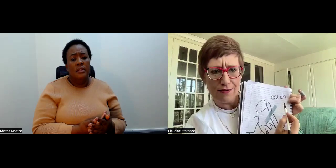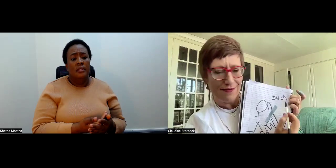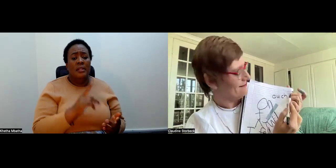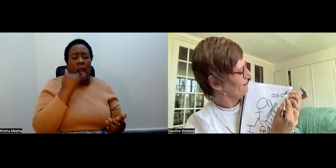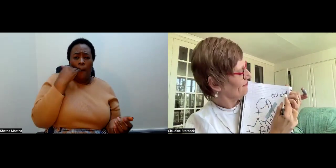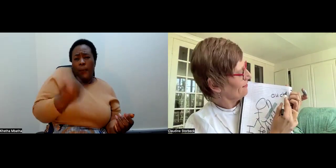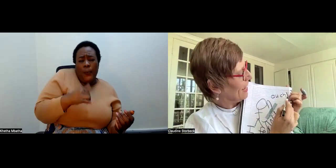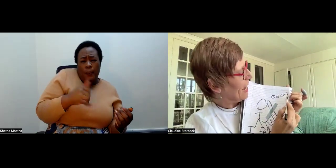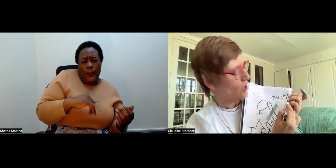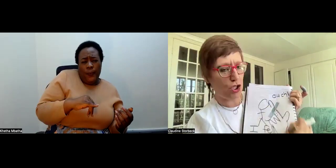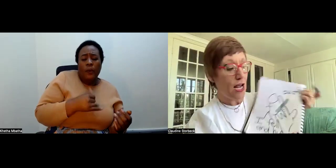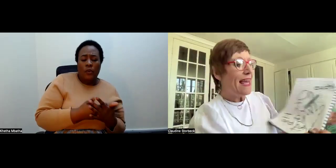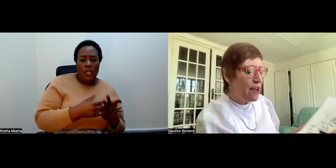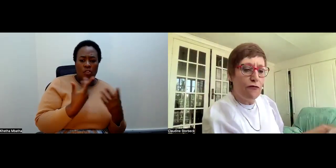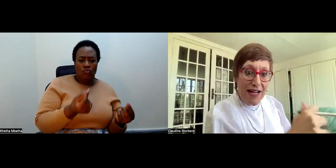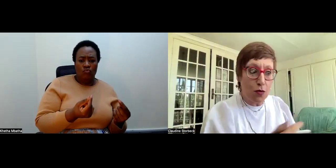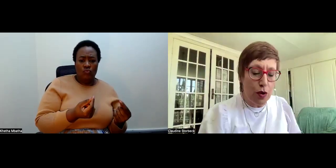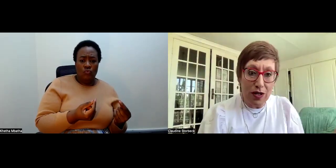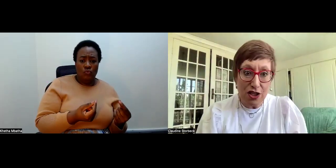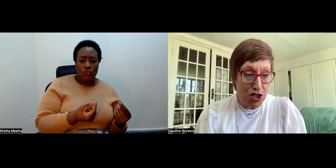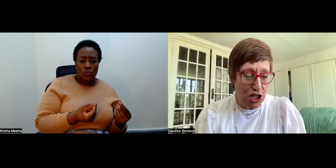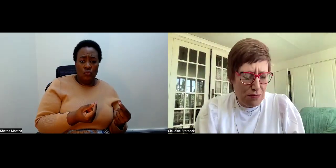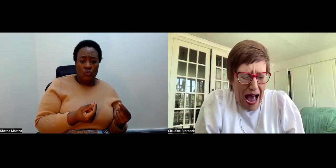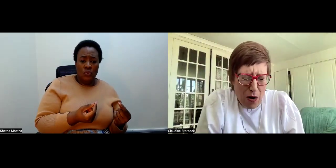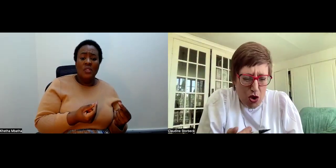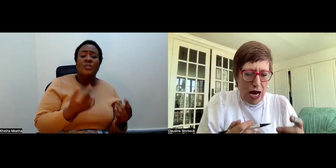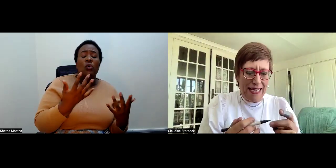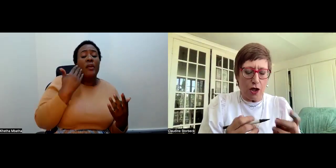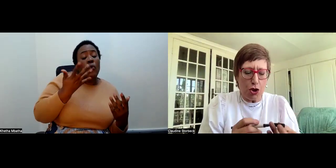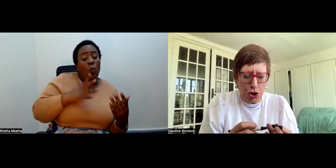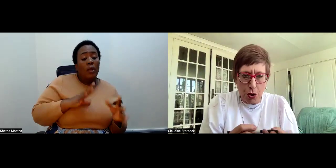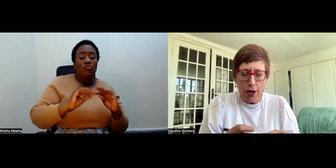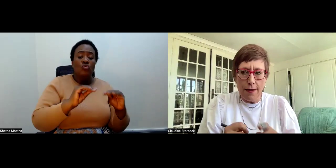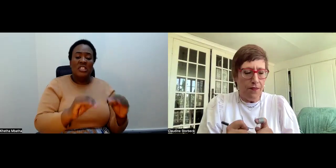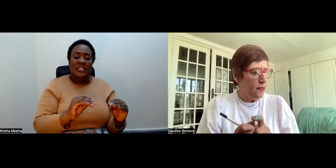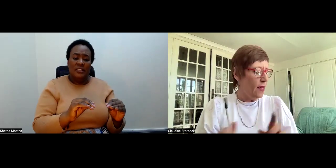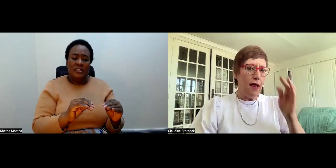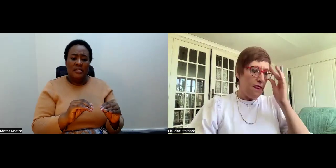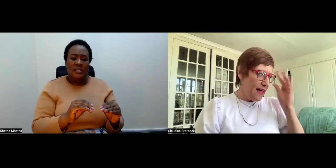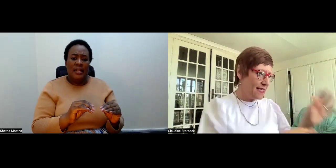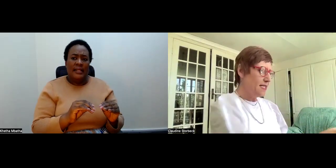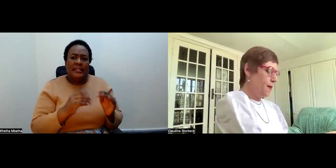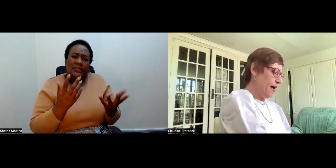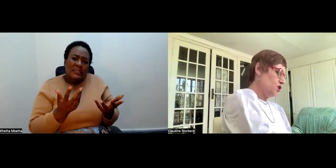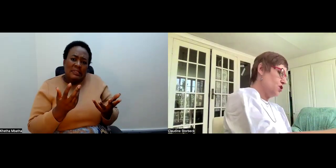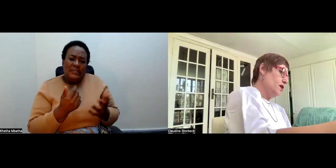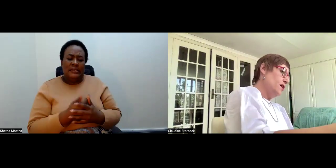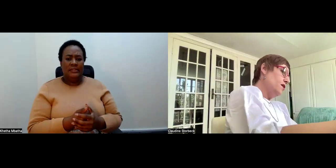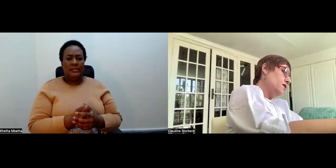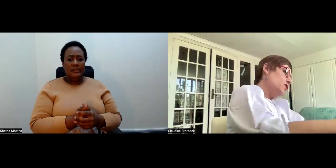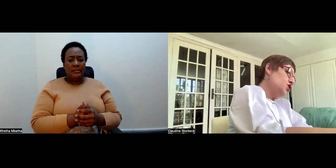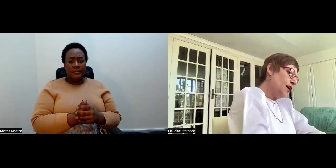ouch. Ouch. If that's what we're wanting to teach them, ouch, ain't then that's his